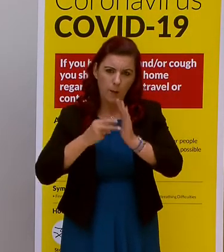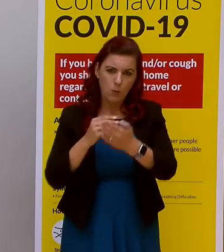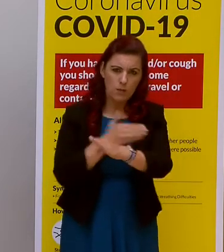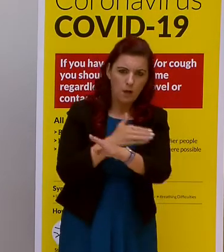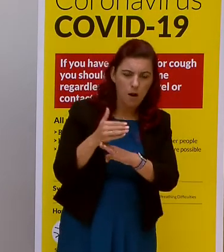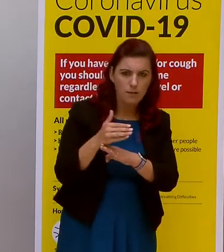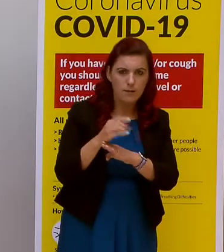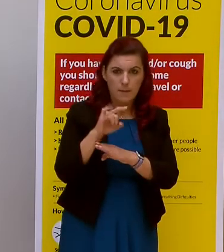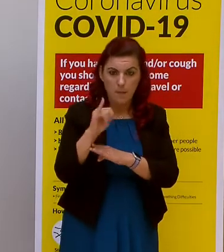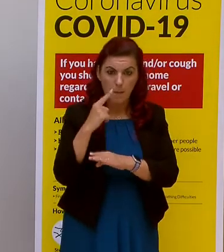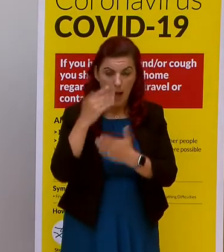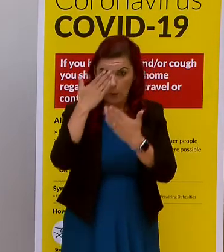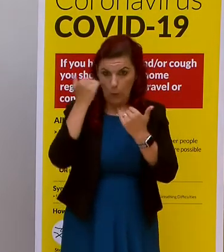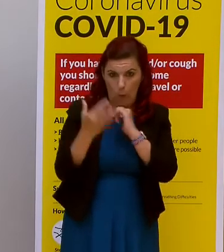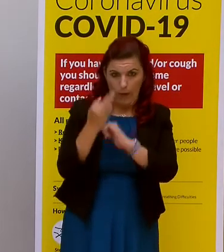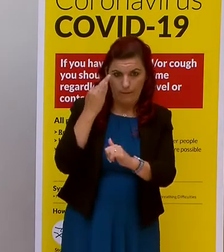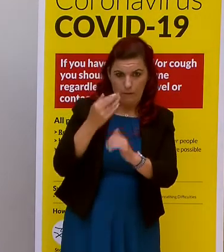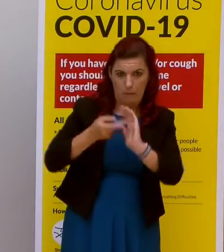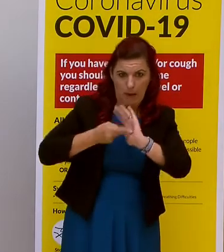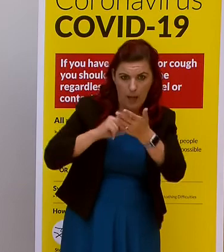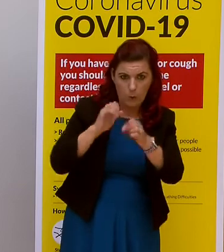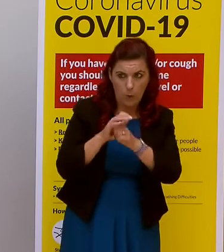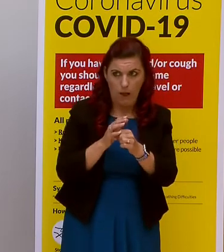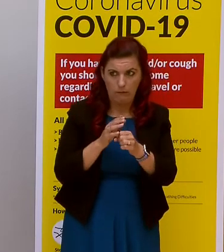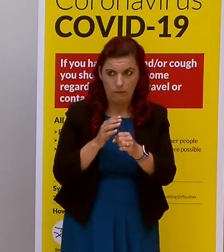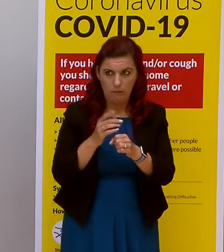schemes arranged, to my knowledge, in intervening period.